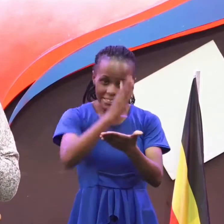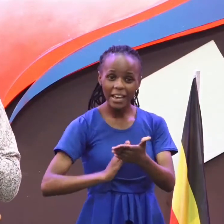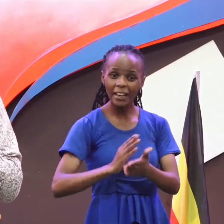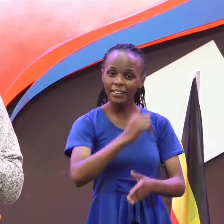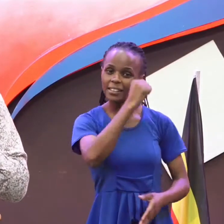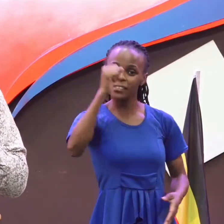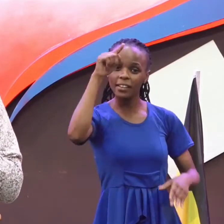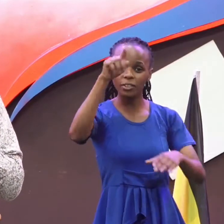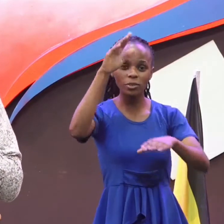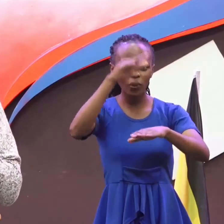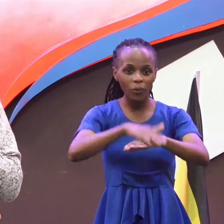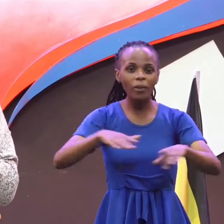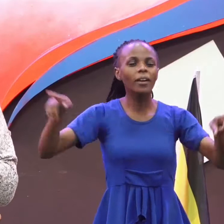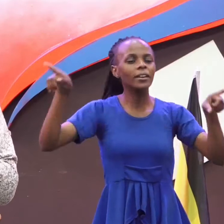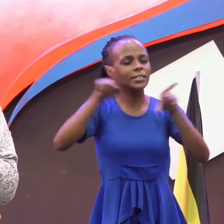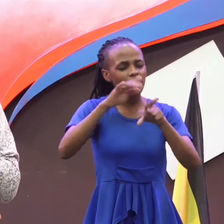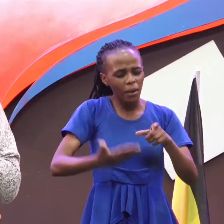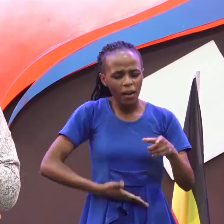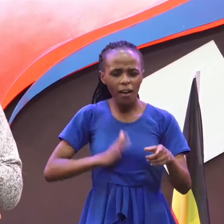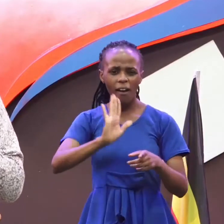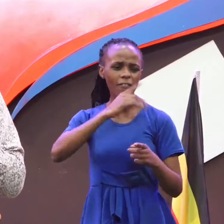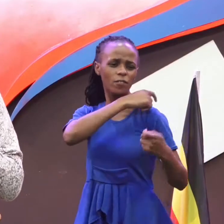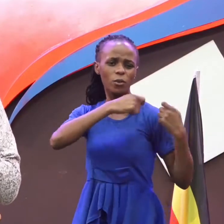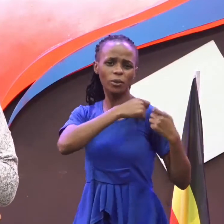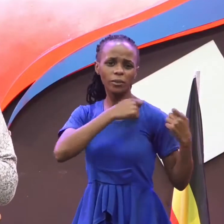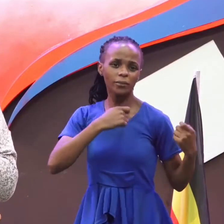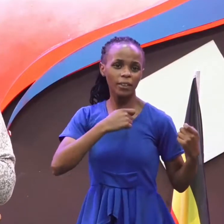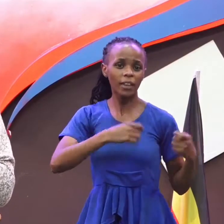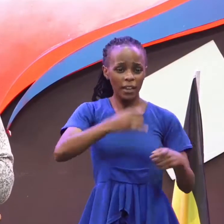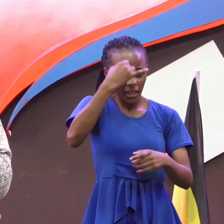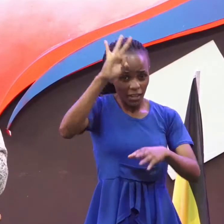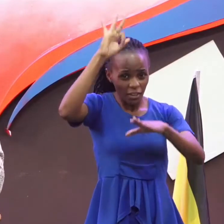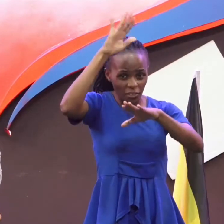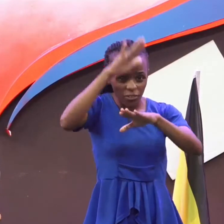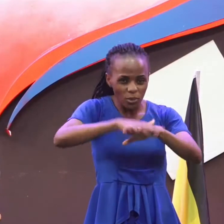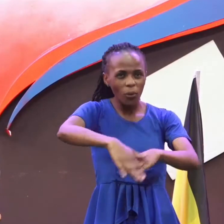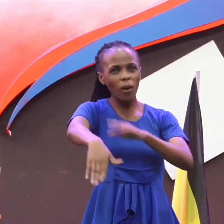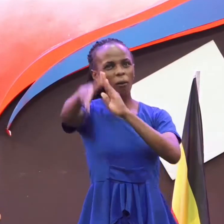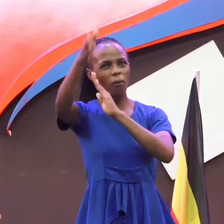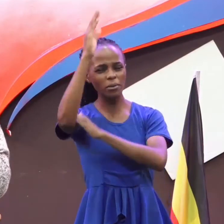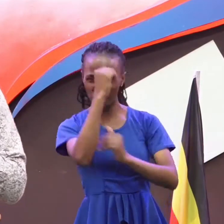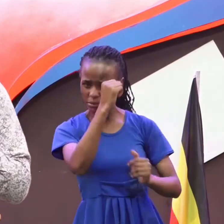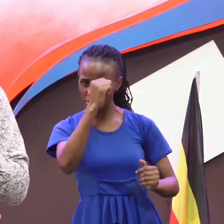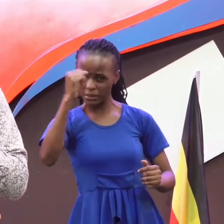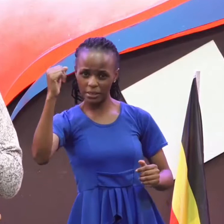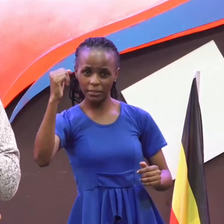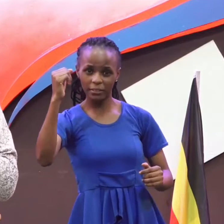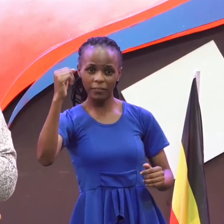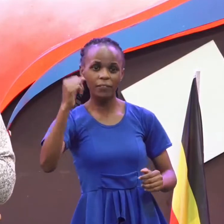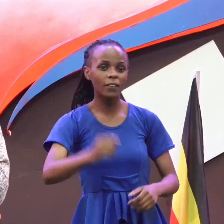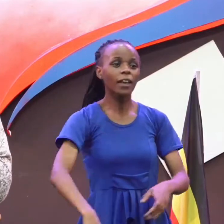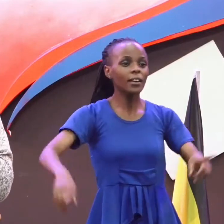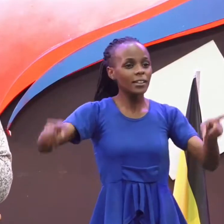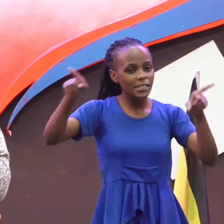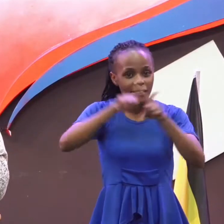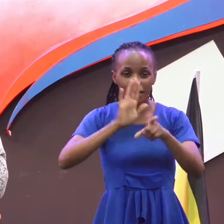The side on which you're standing is the side where inheritance is. If you're on the divine